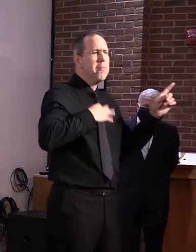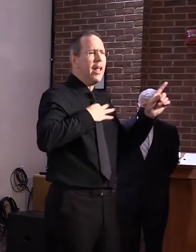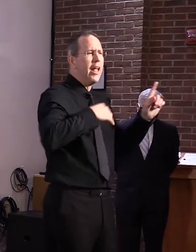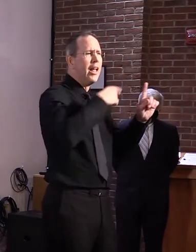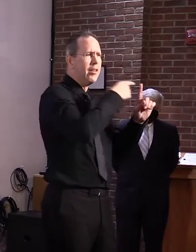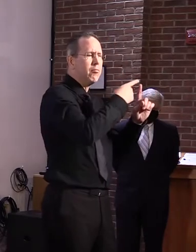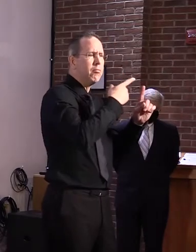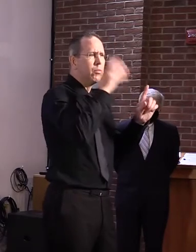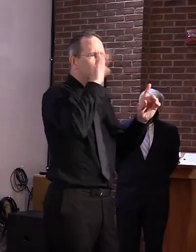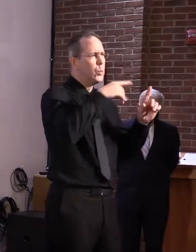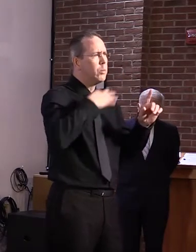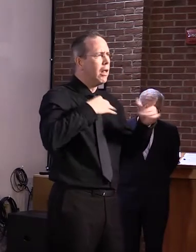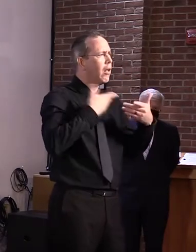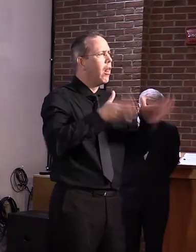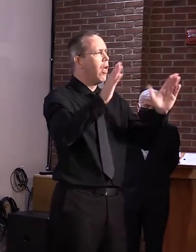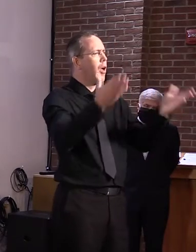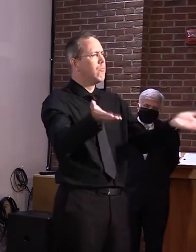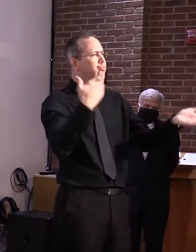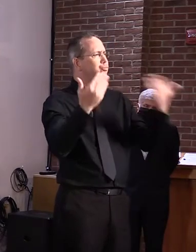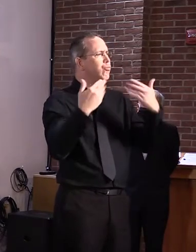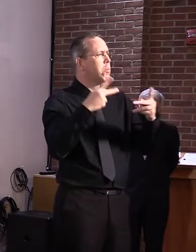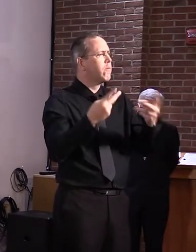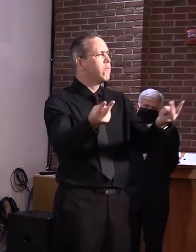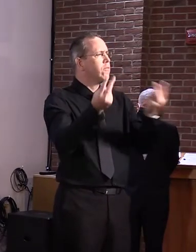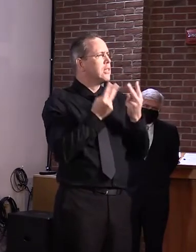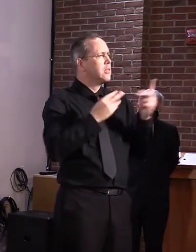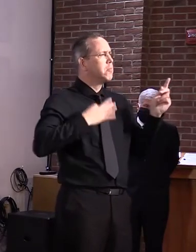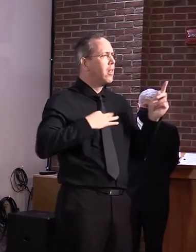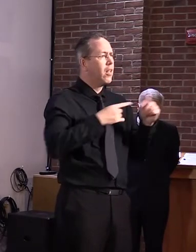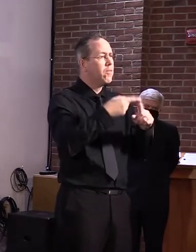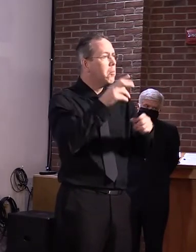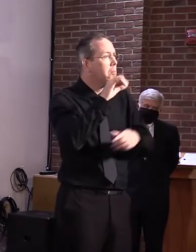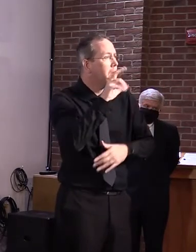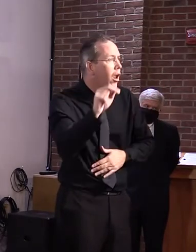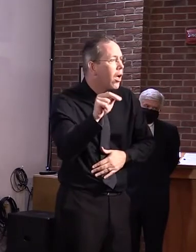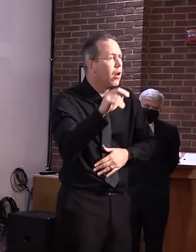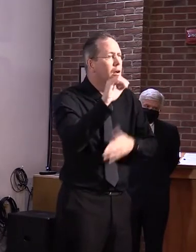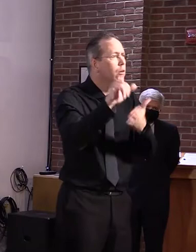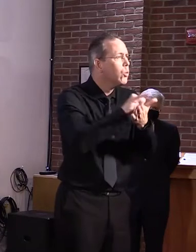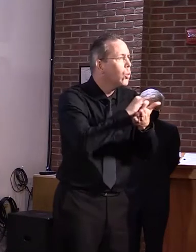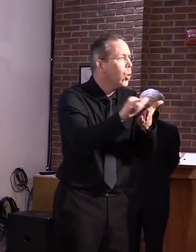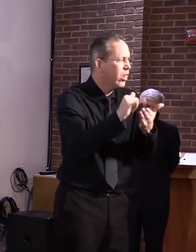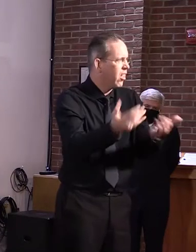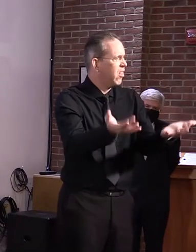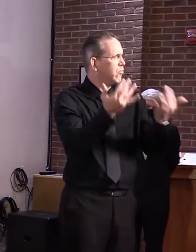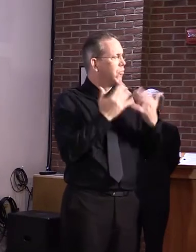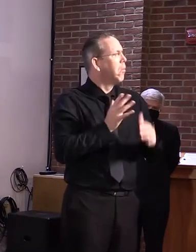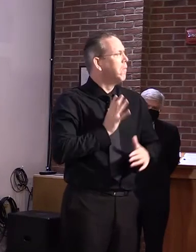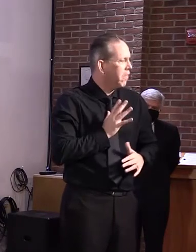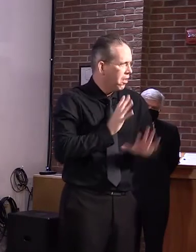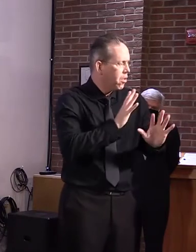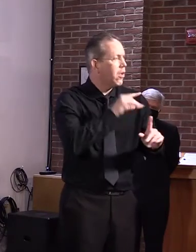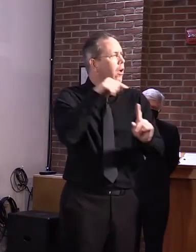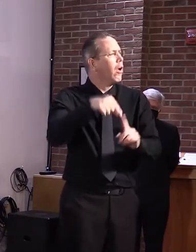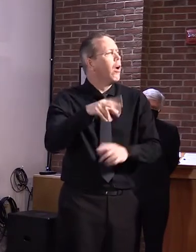think. So are you considering any changes to Vermont's travel